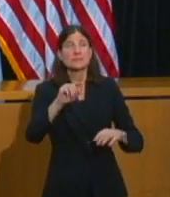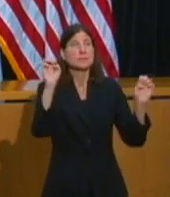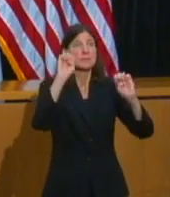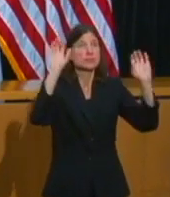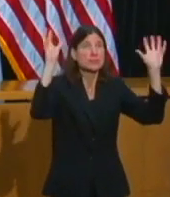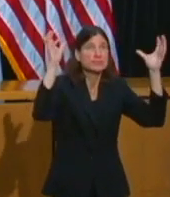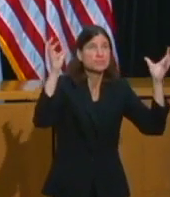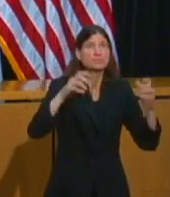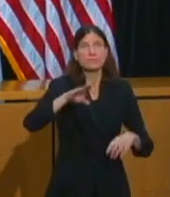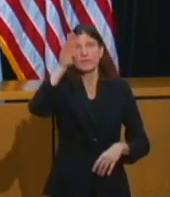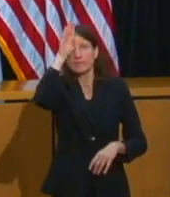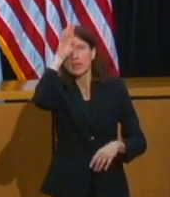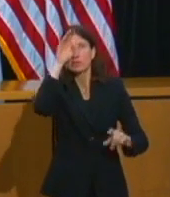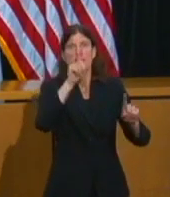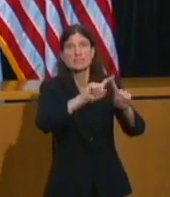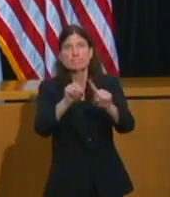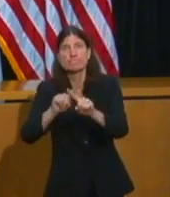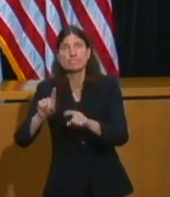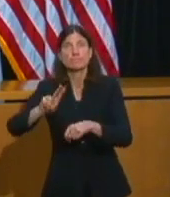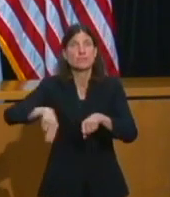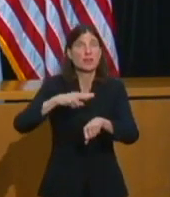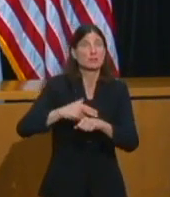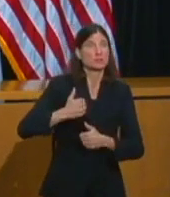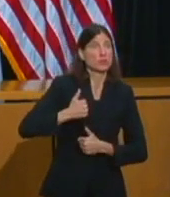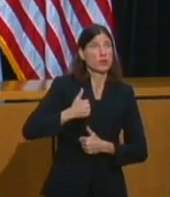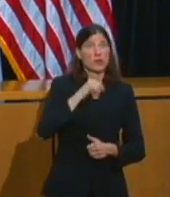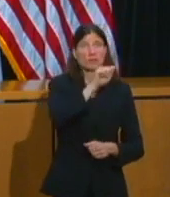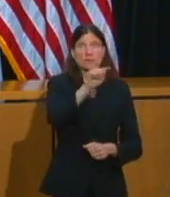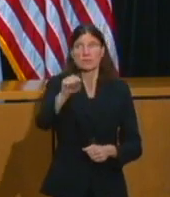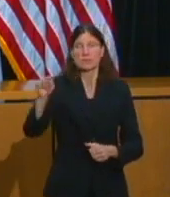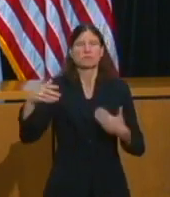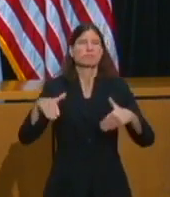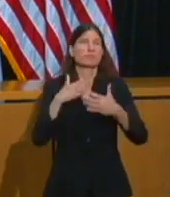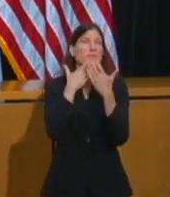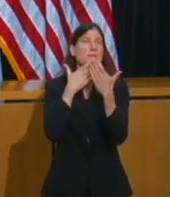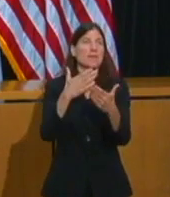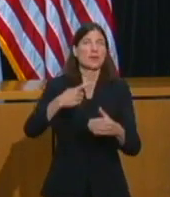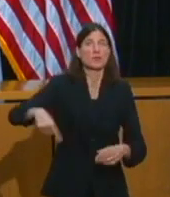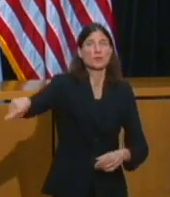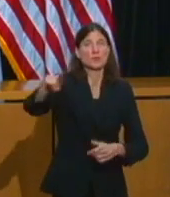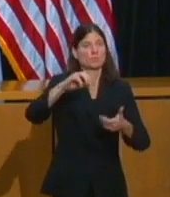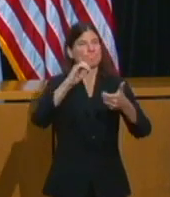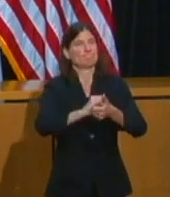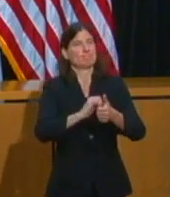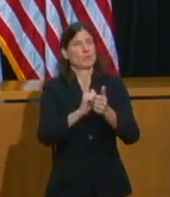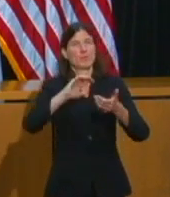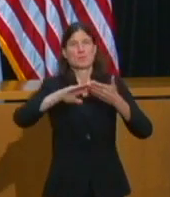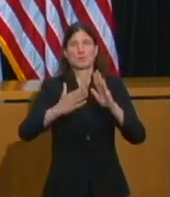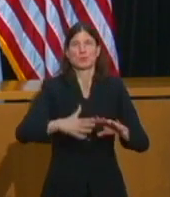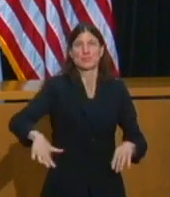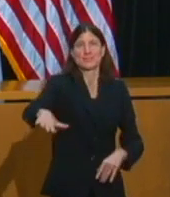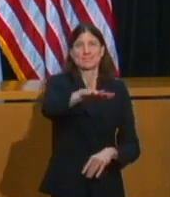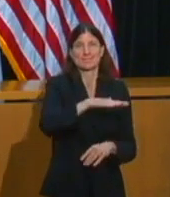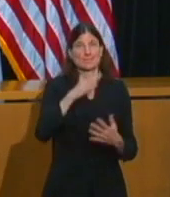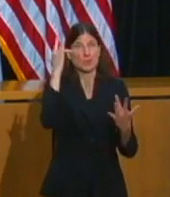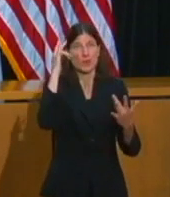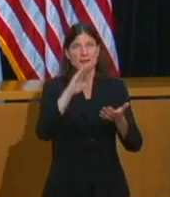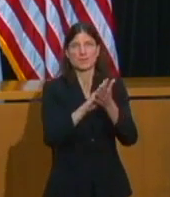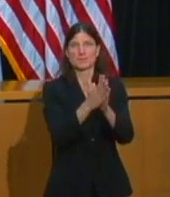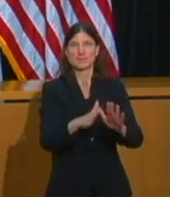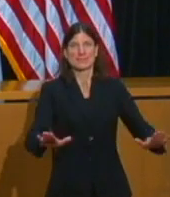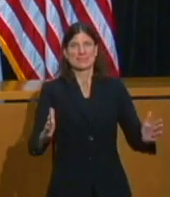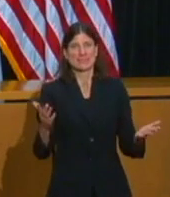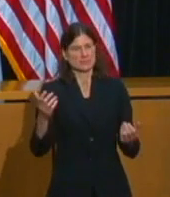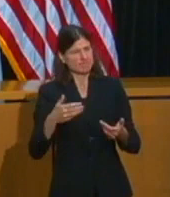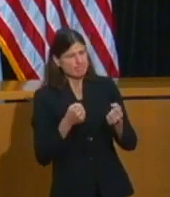Guard, for doing your jobs to protect your communities while ensuring others the right to speak out.